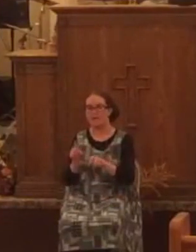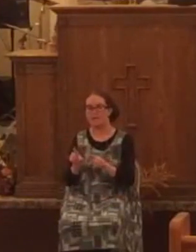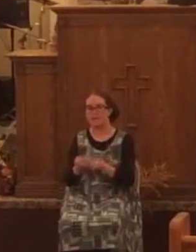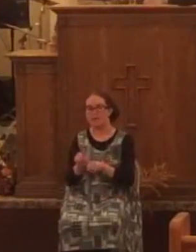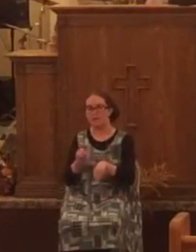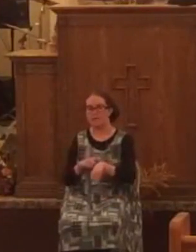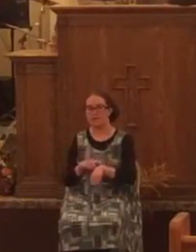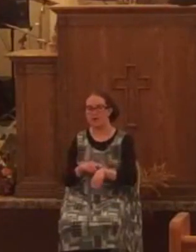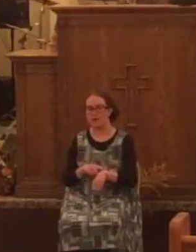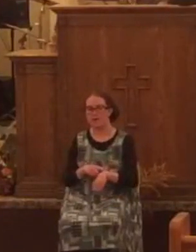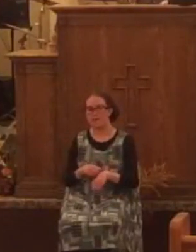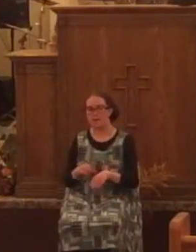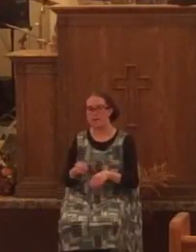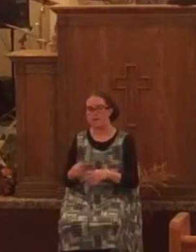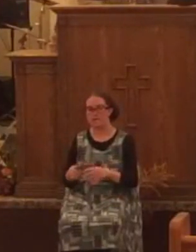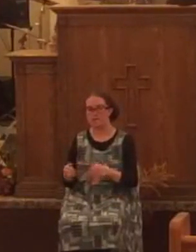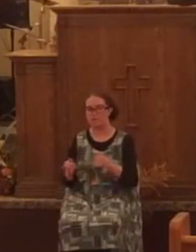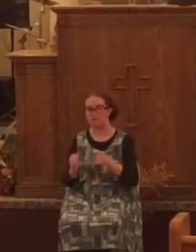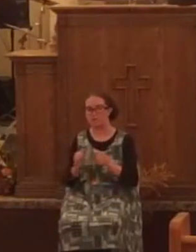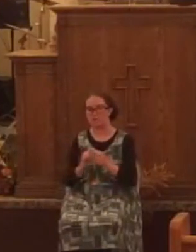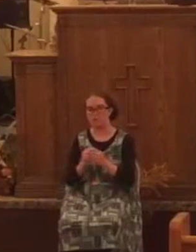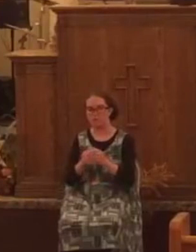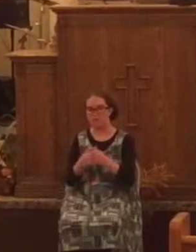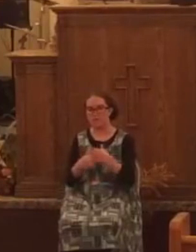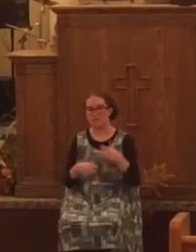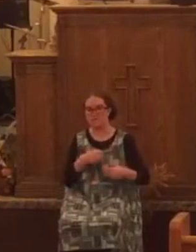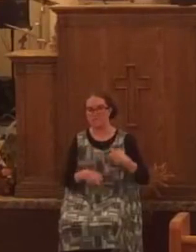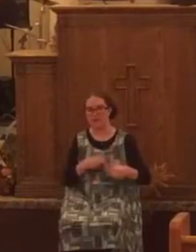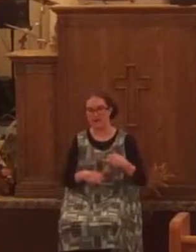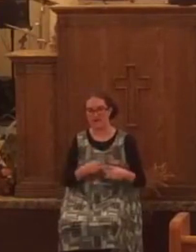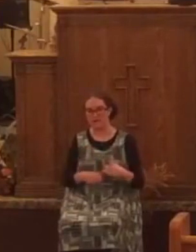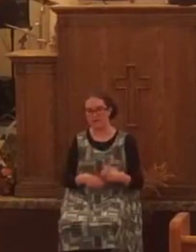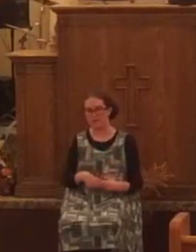Oh, in those days, we had one of those things.